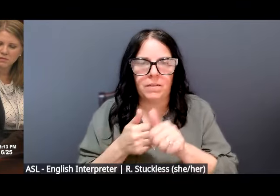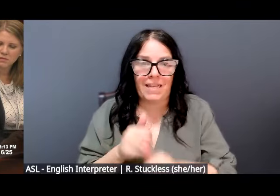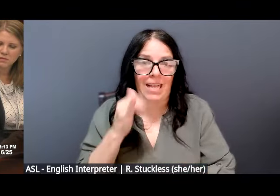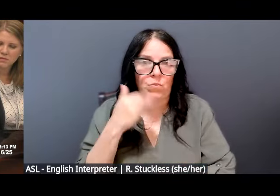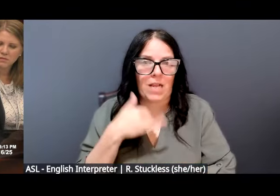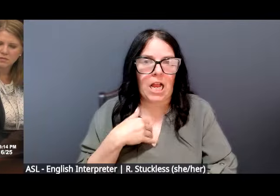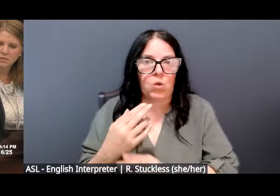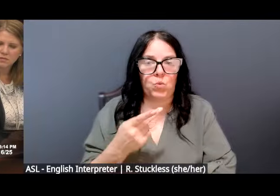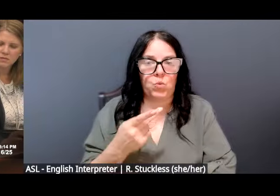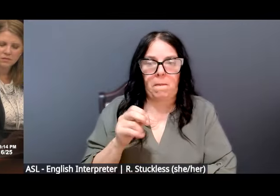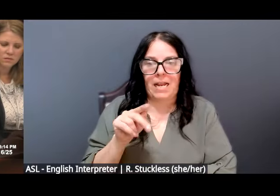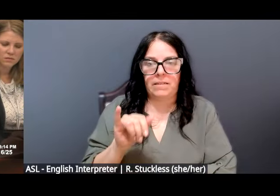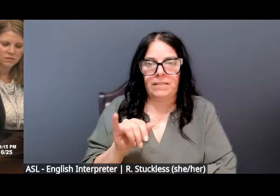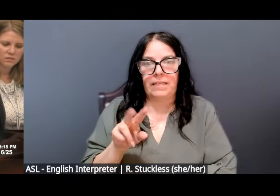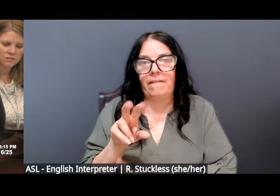type.